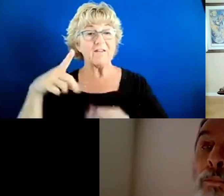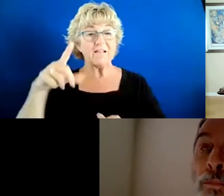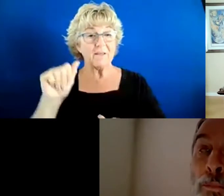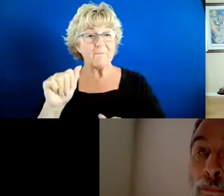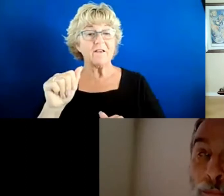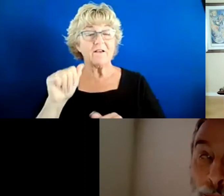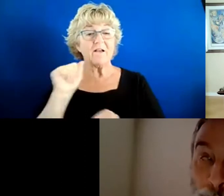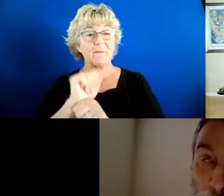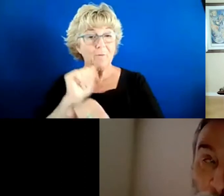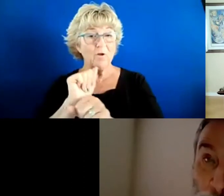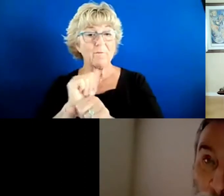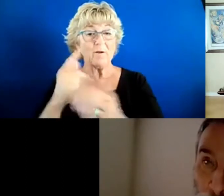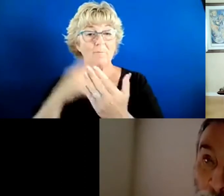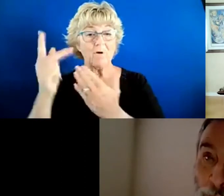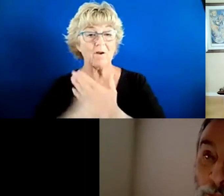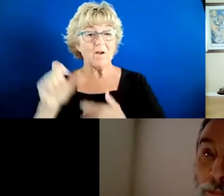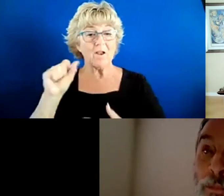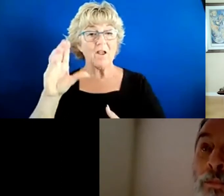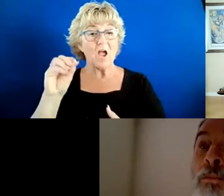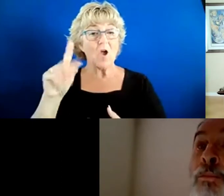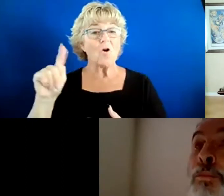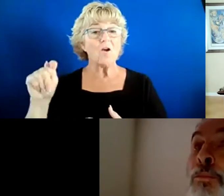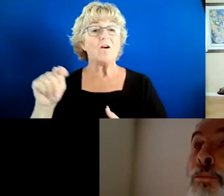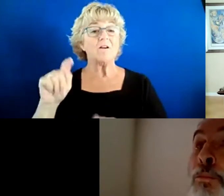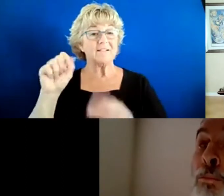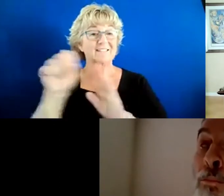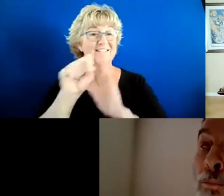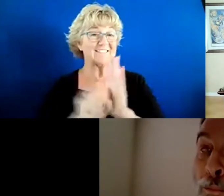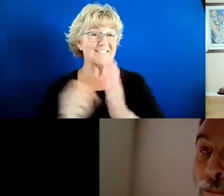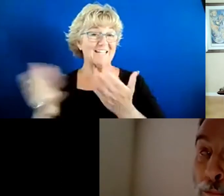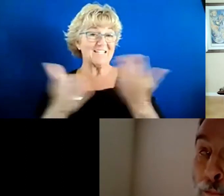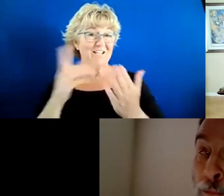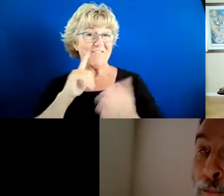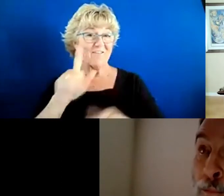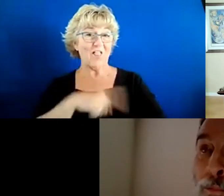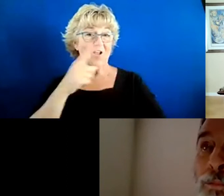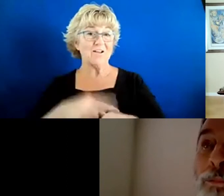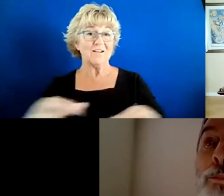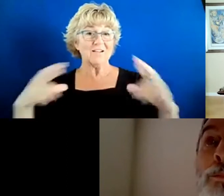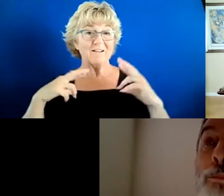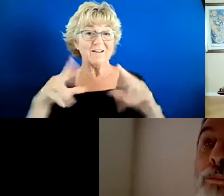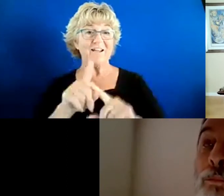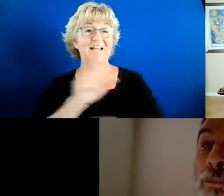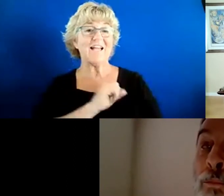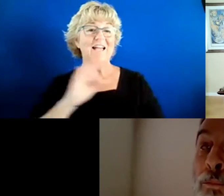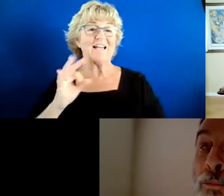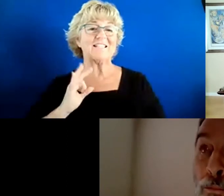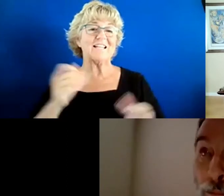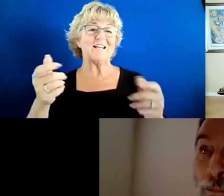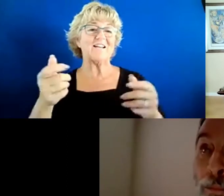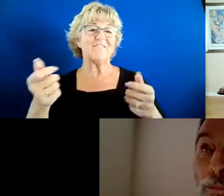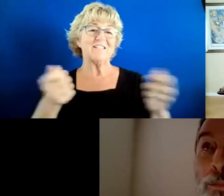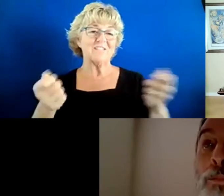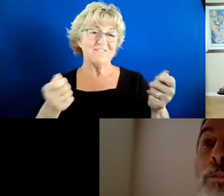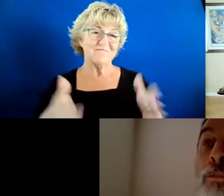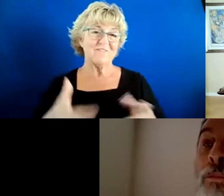employment program. Scott has been a state service for a long time and retired as a staff services manager too